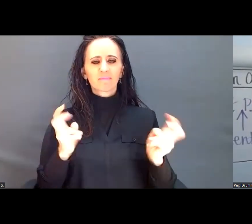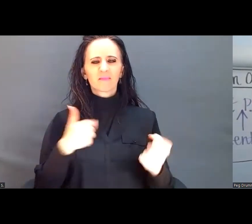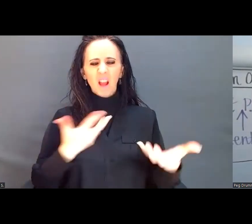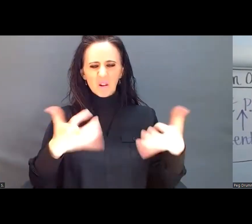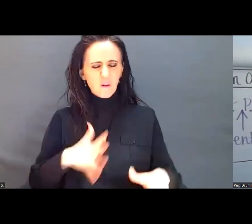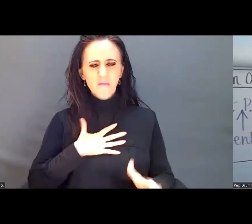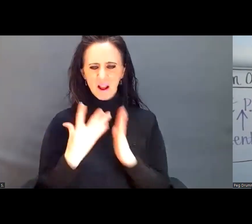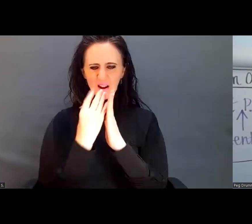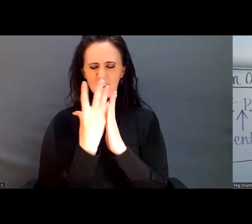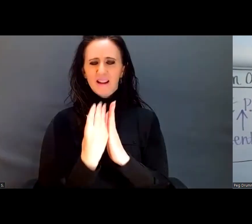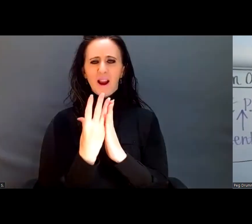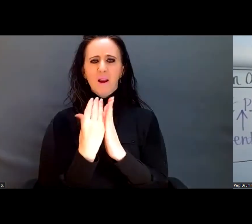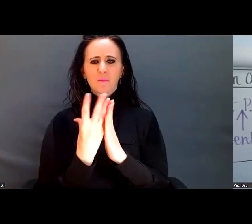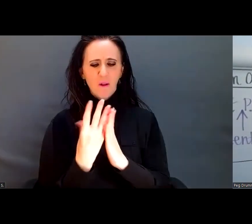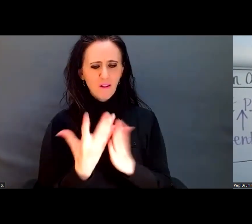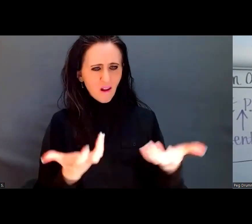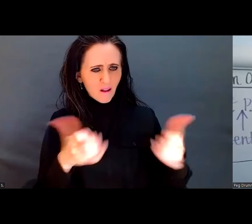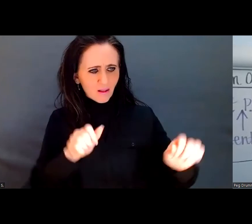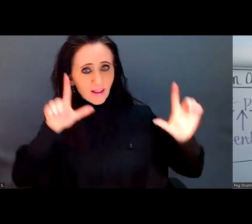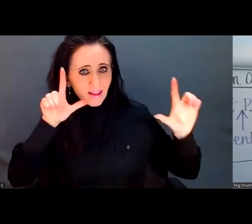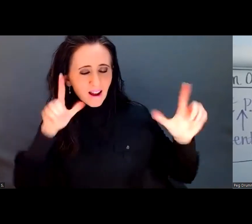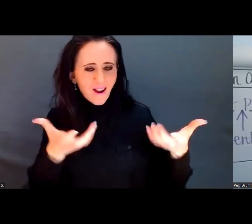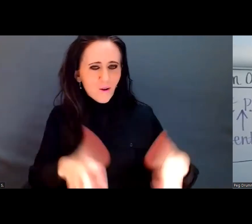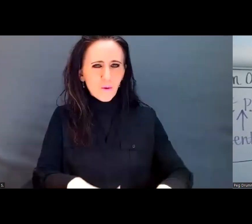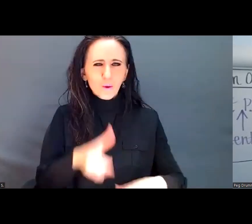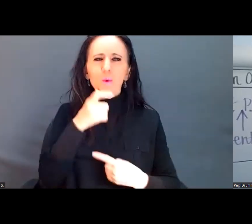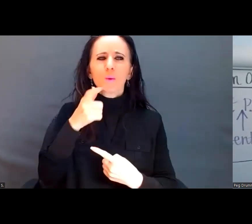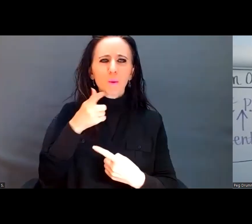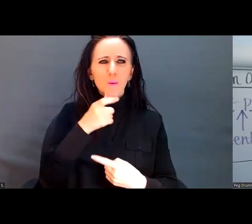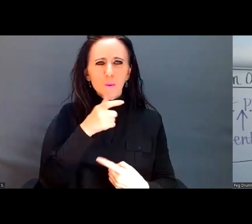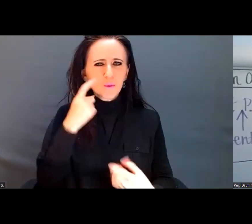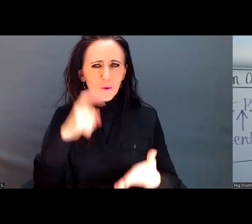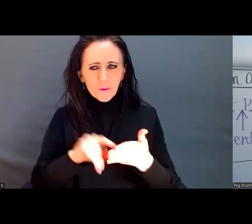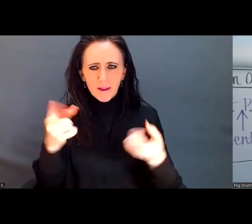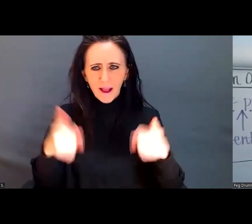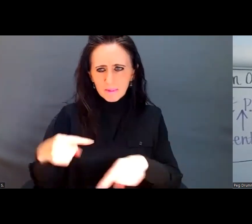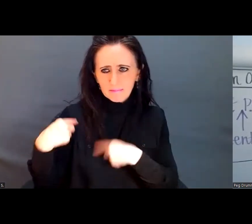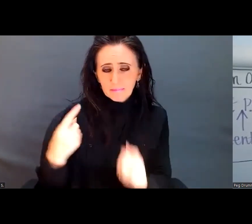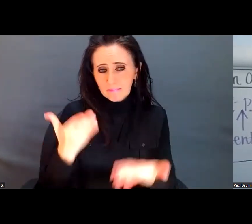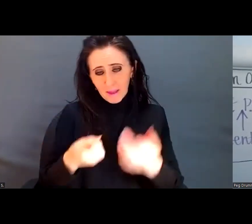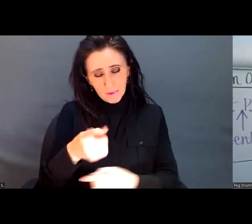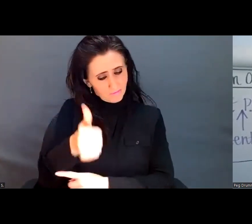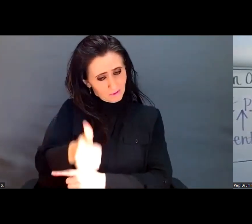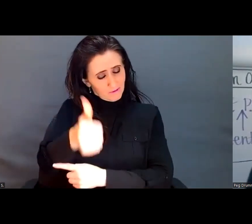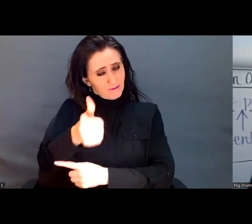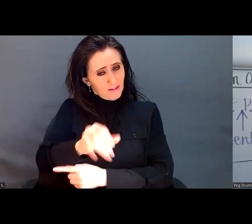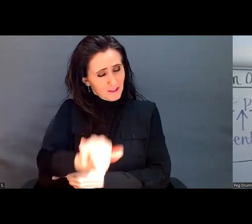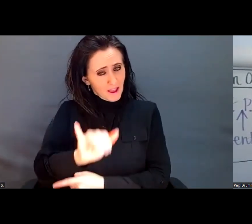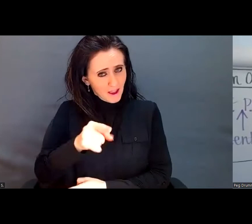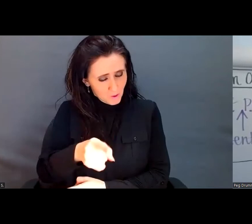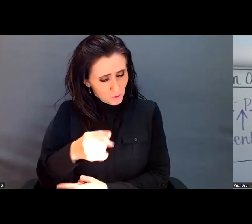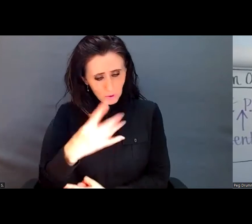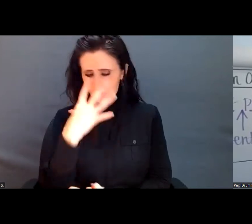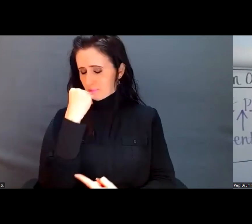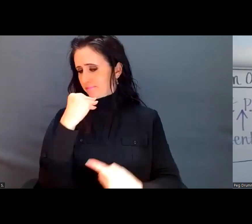that? Maybe even you've said it yourself in online meetings, yeah? Yeah. After this